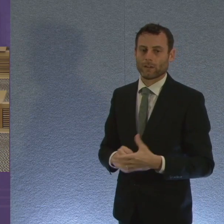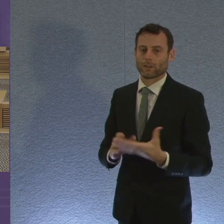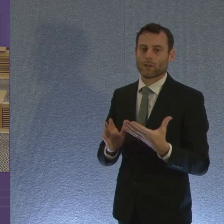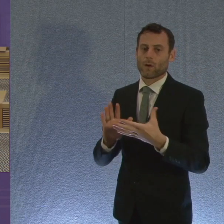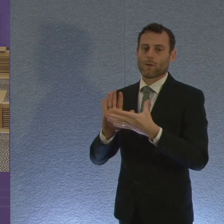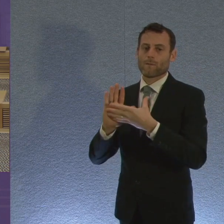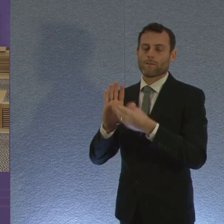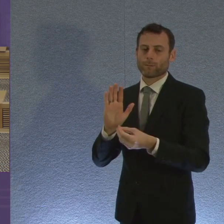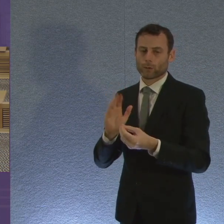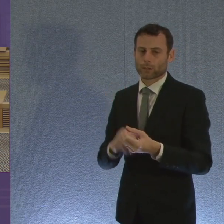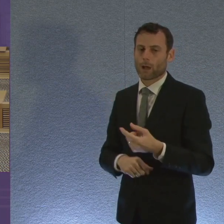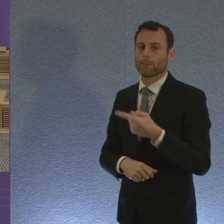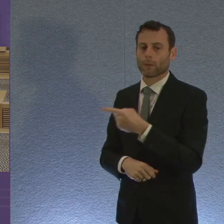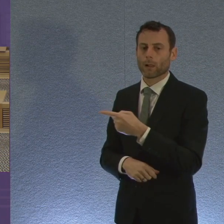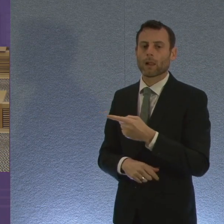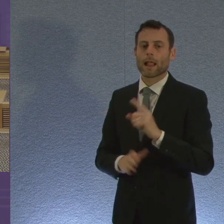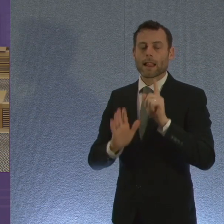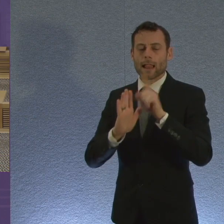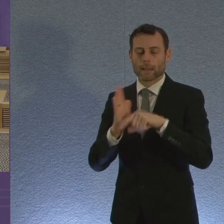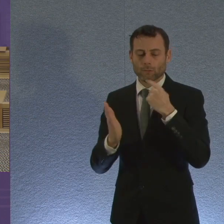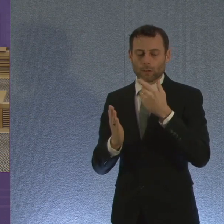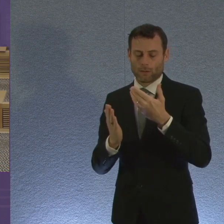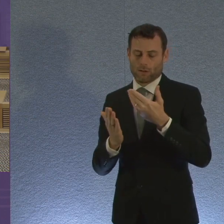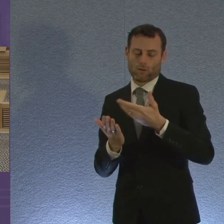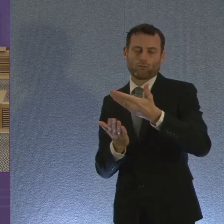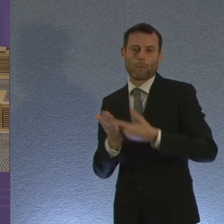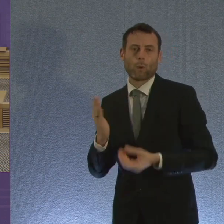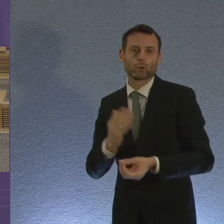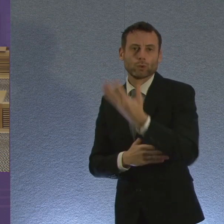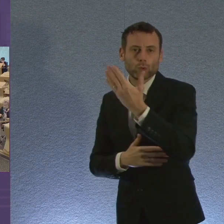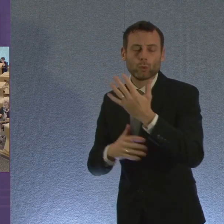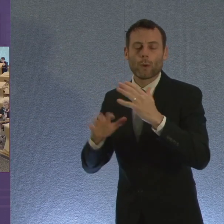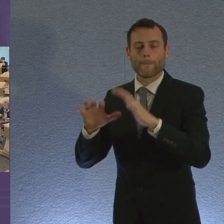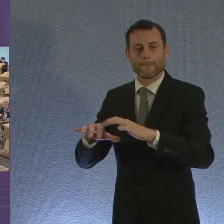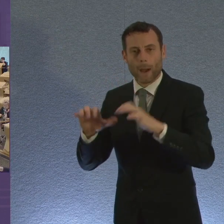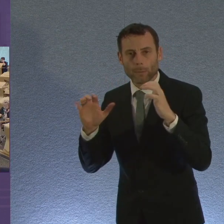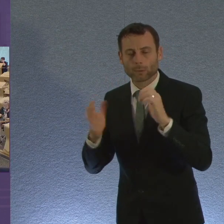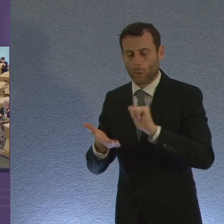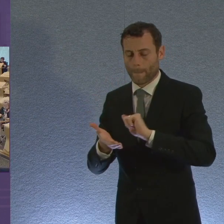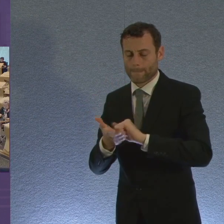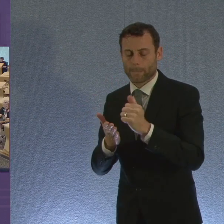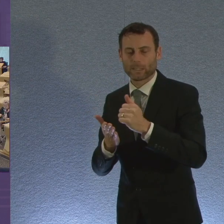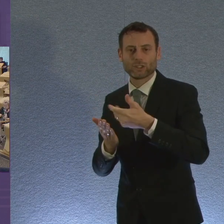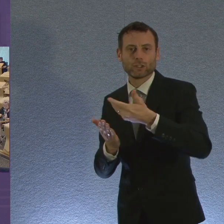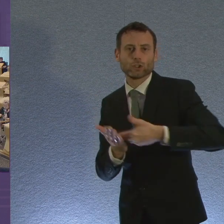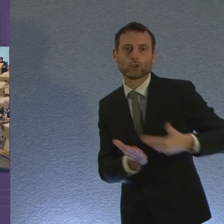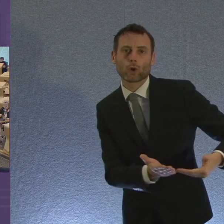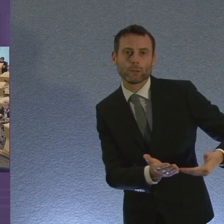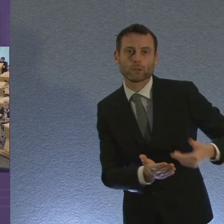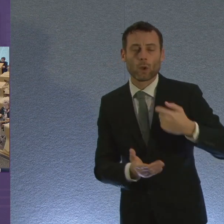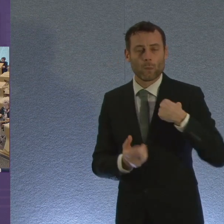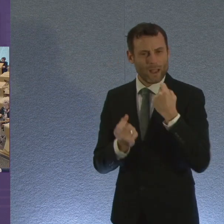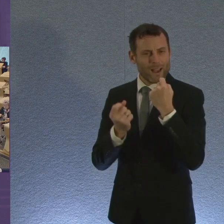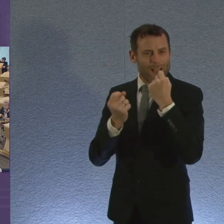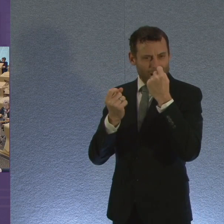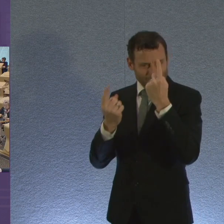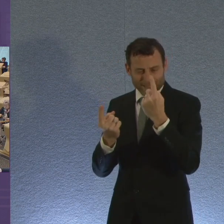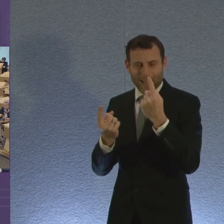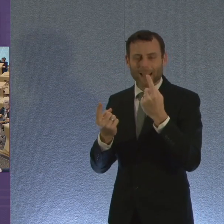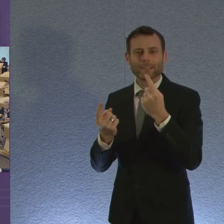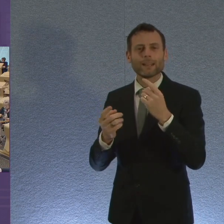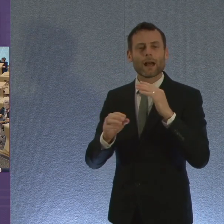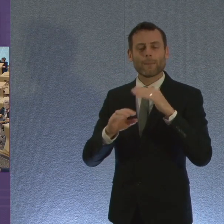requests, laying reports before Parliament and publishing documents in a physical format. We have listened to the concerns expressed about the changes to freedom of